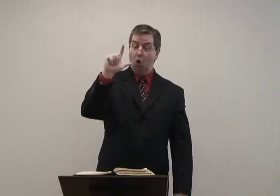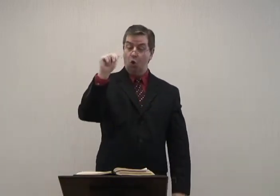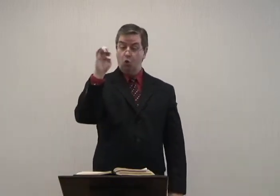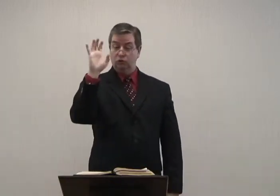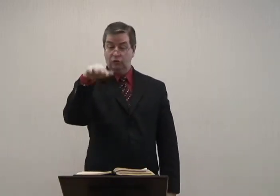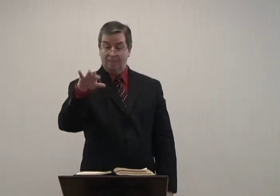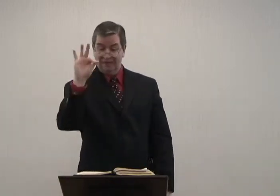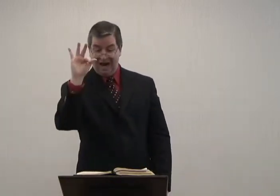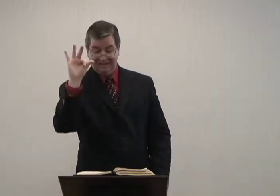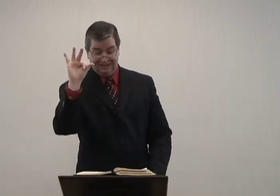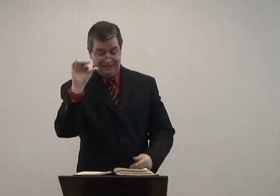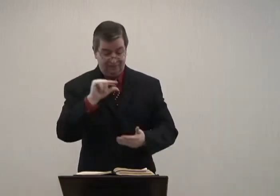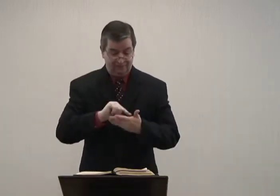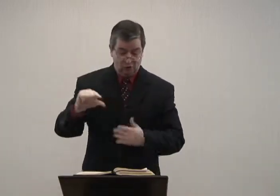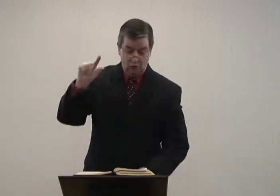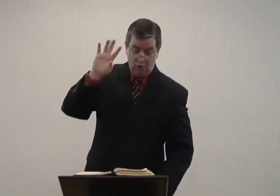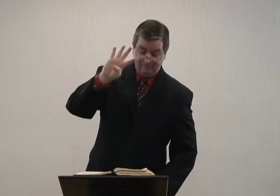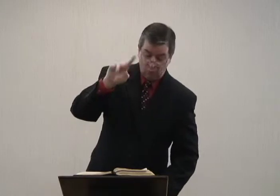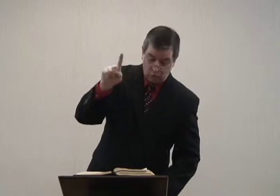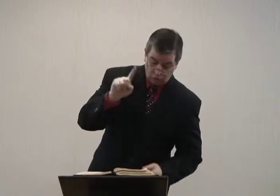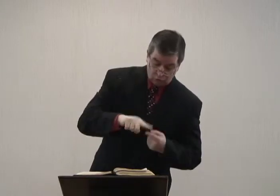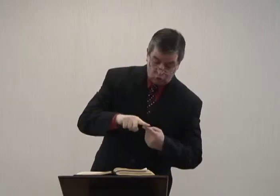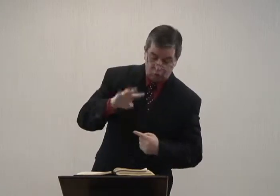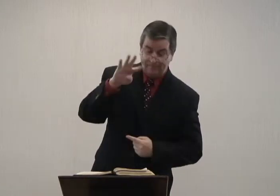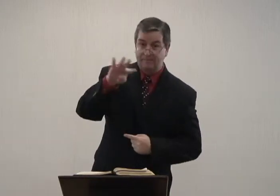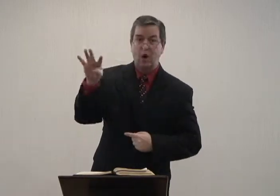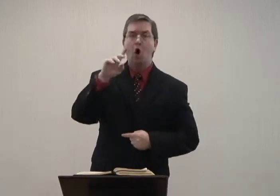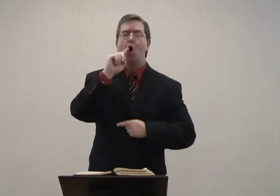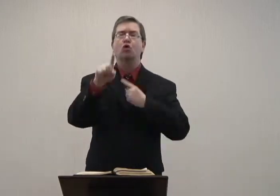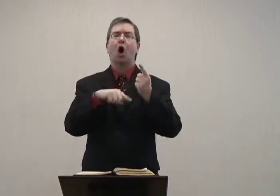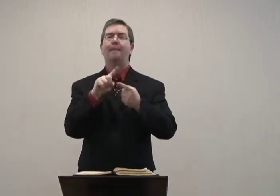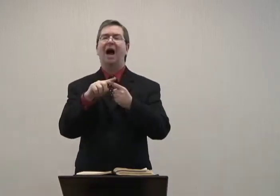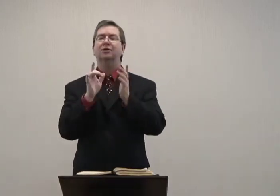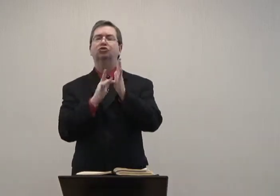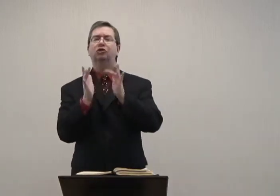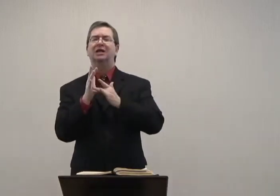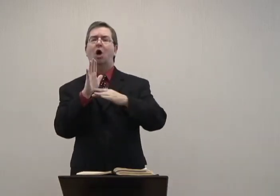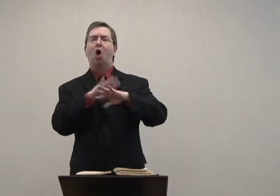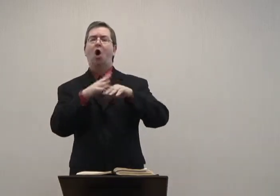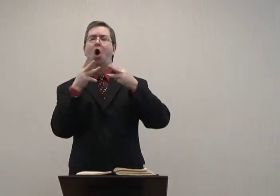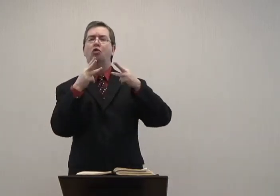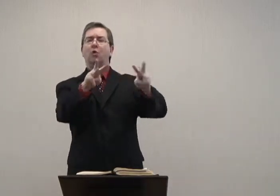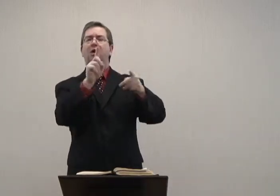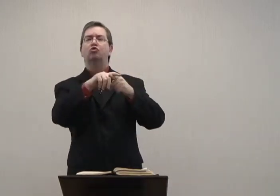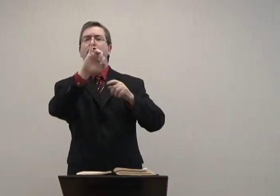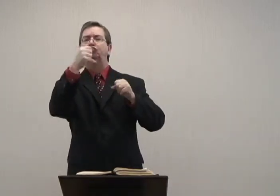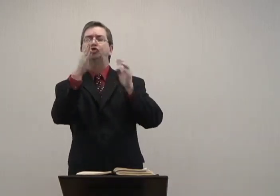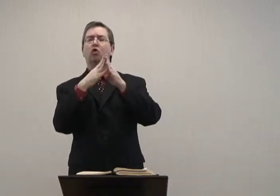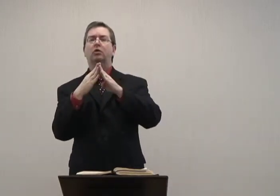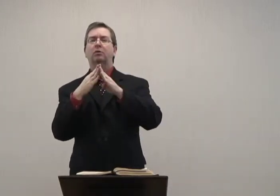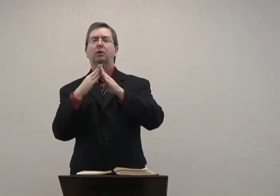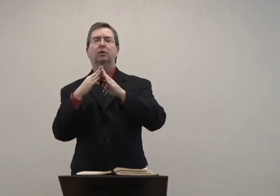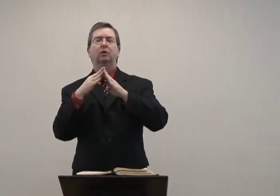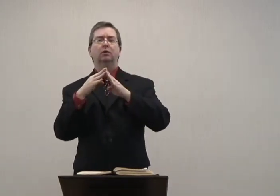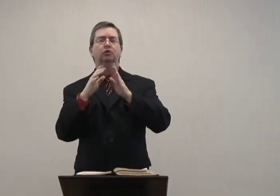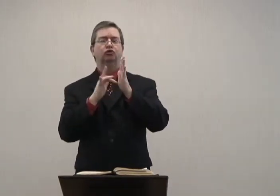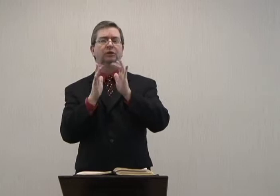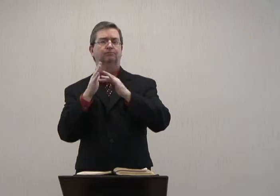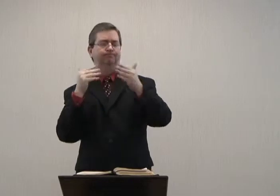Last week, in Luke chapter 19, verse 41 to 44, talks about Jesus on his